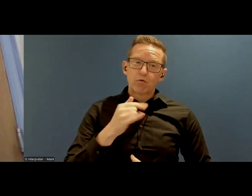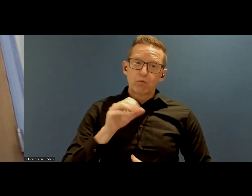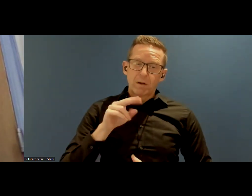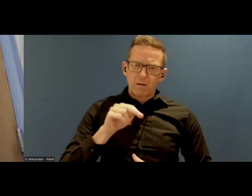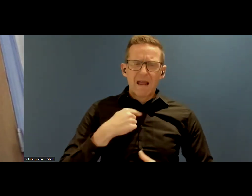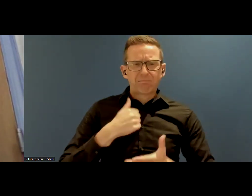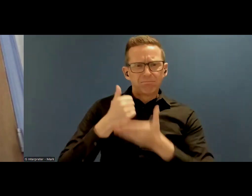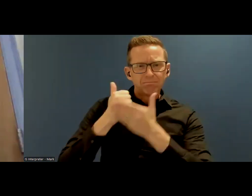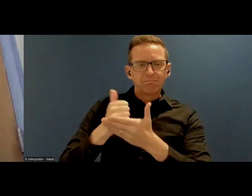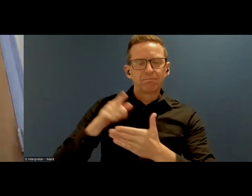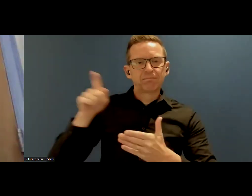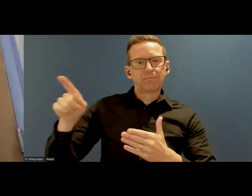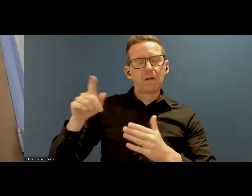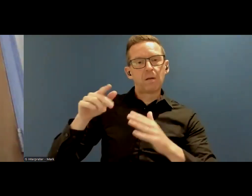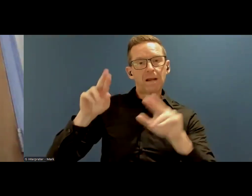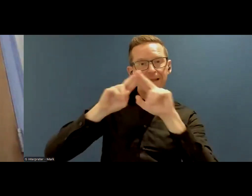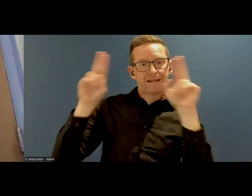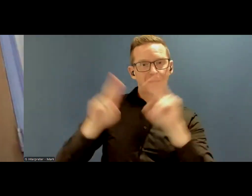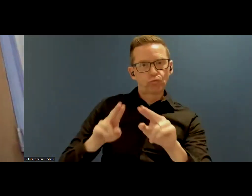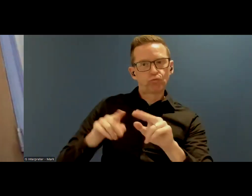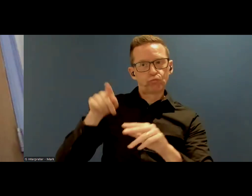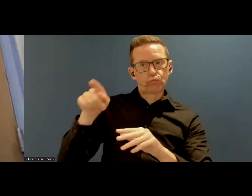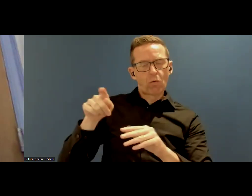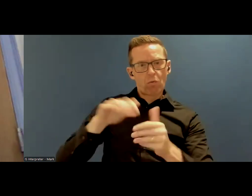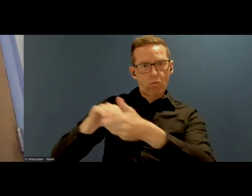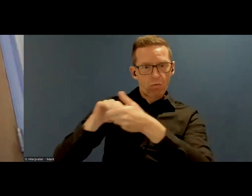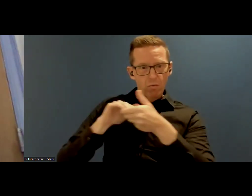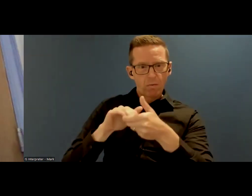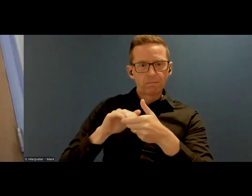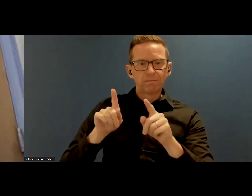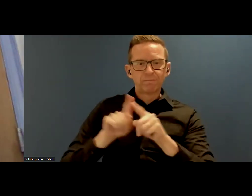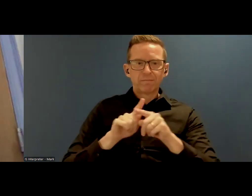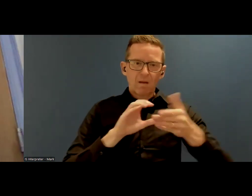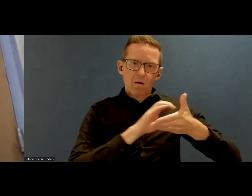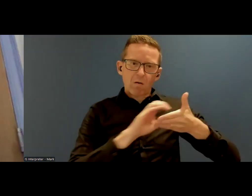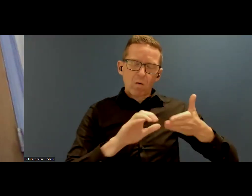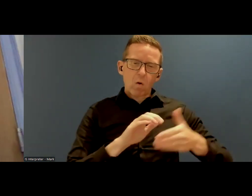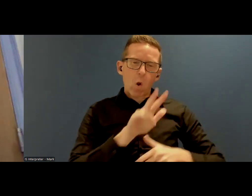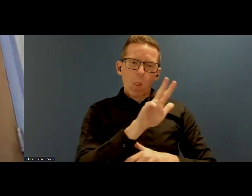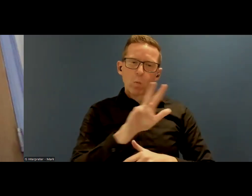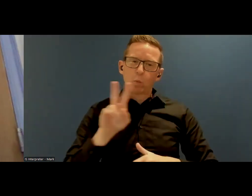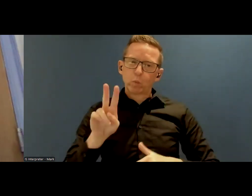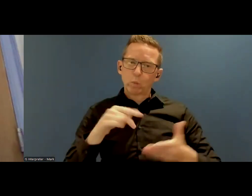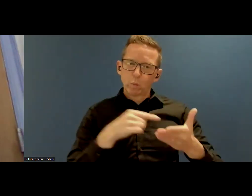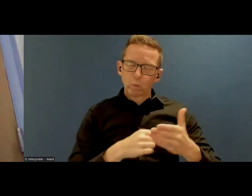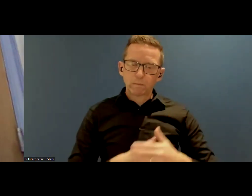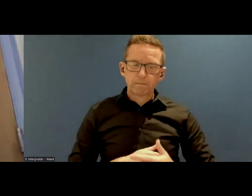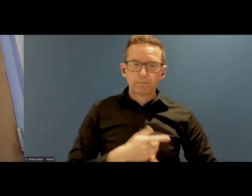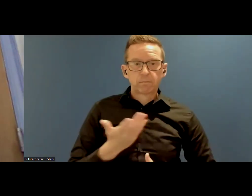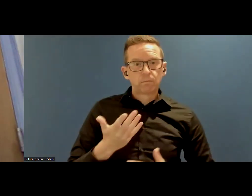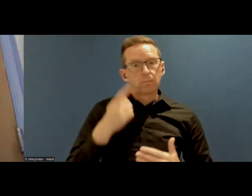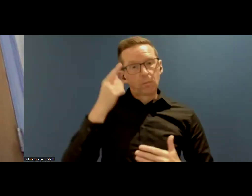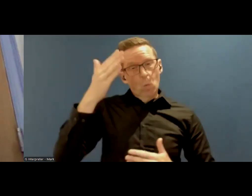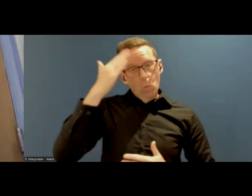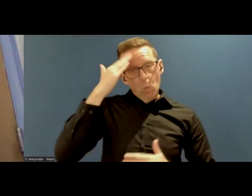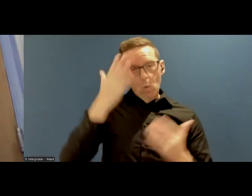in Article 32 of the CRPD. Even if state governments are falling well short of this, OPDs